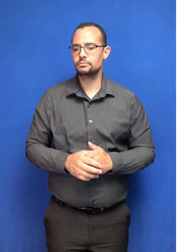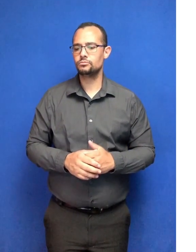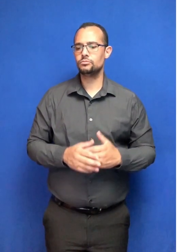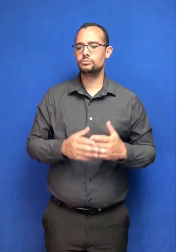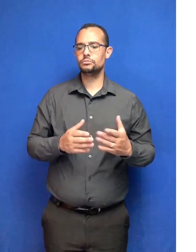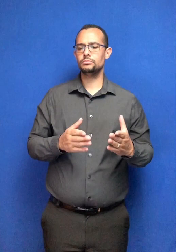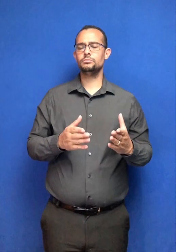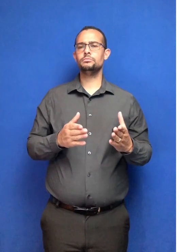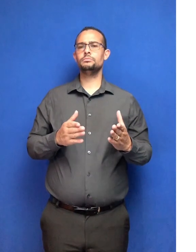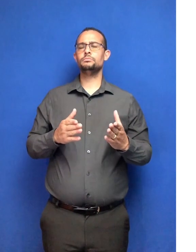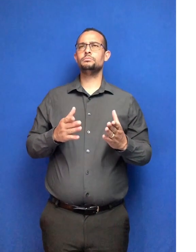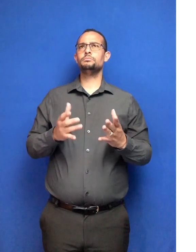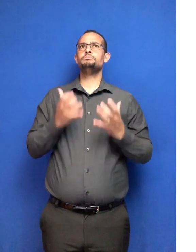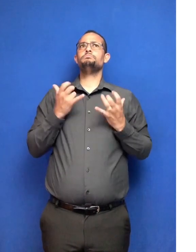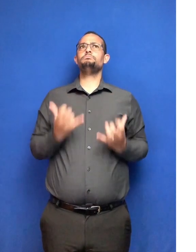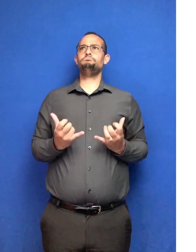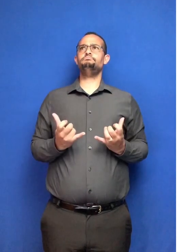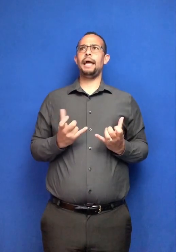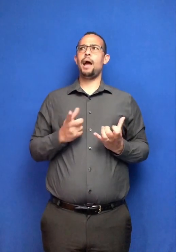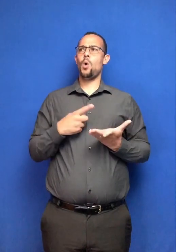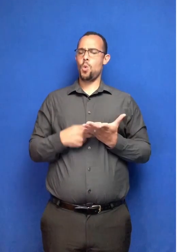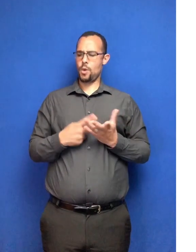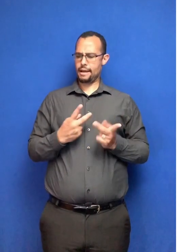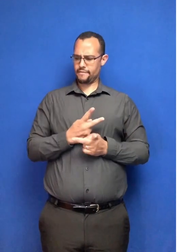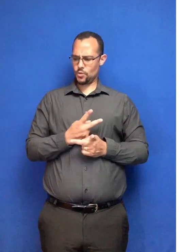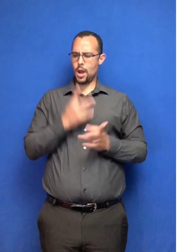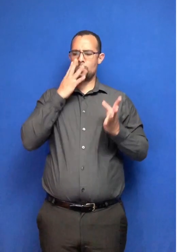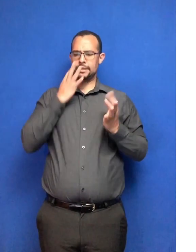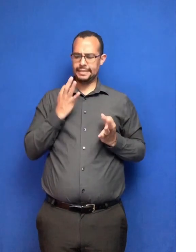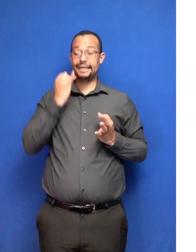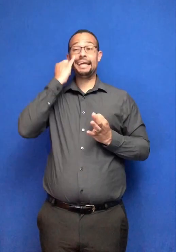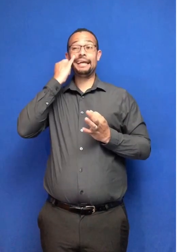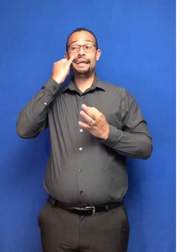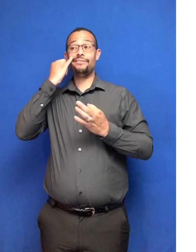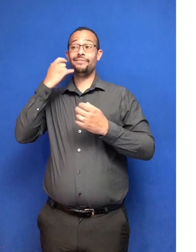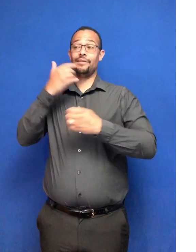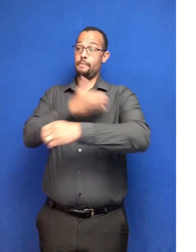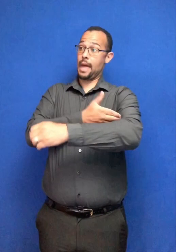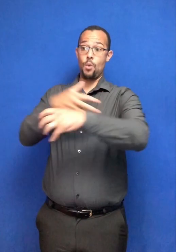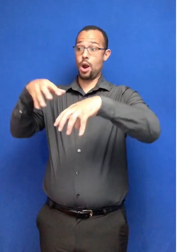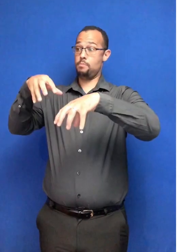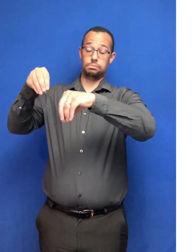Plan how you will communicate with your family members if you were to lose power.